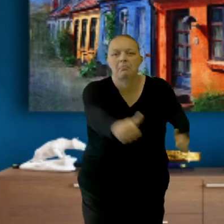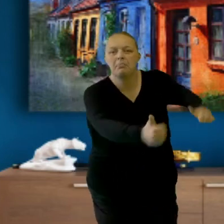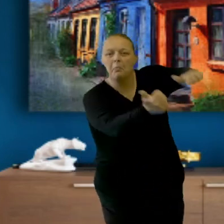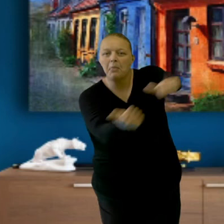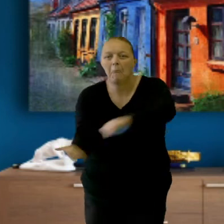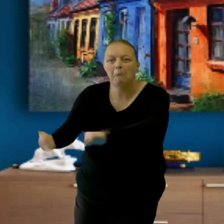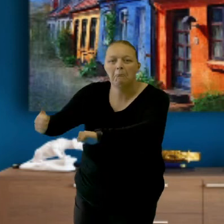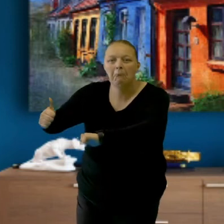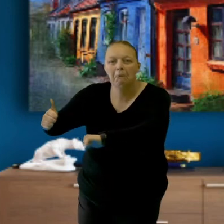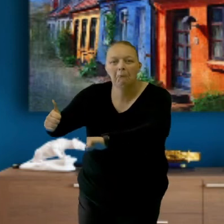lum-da-da-dum-da-da-dum-dum-dum.